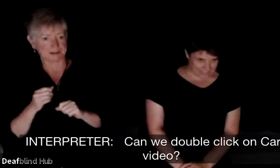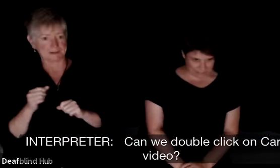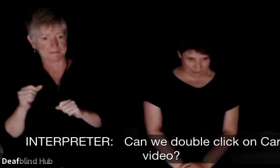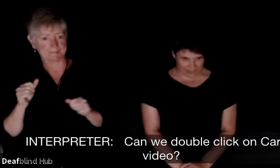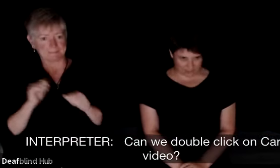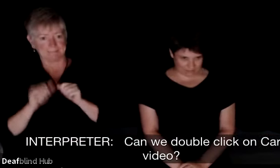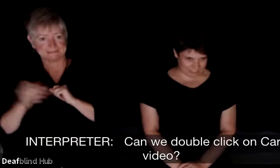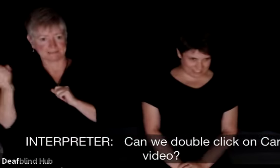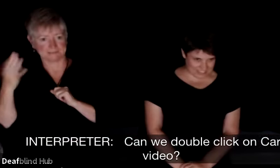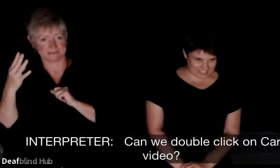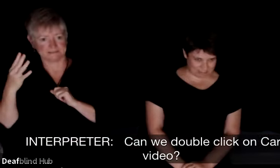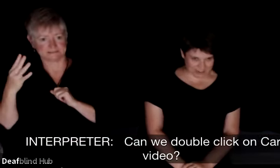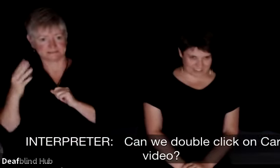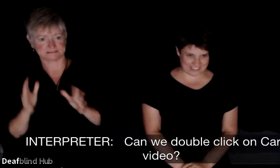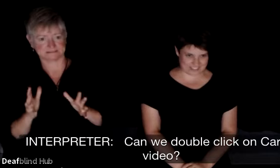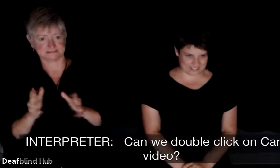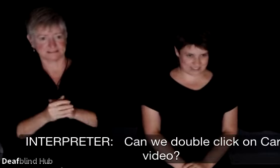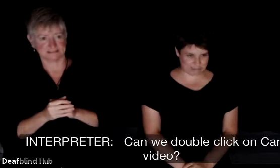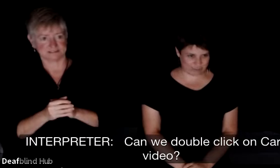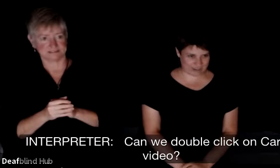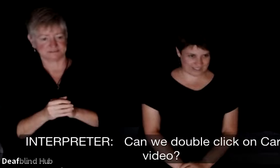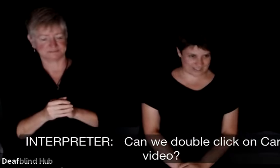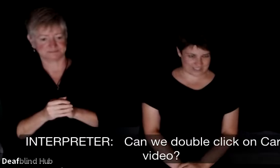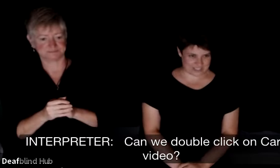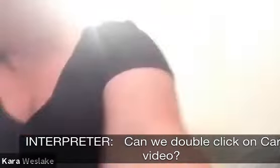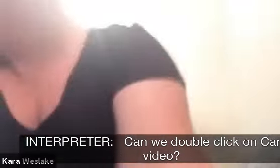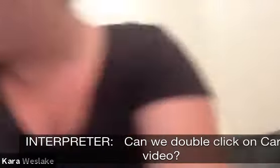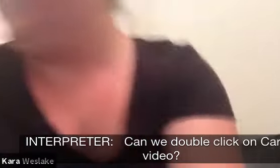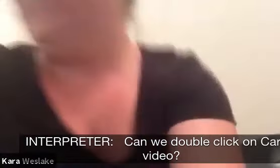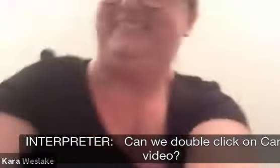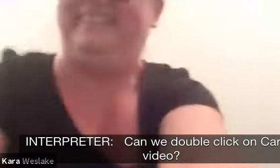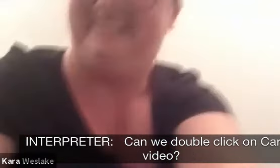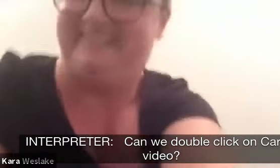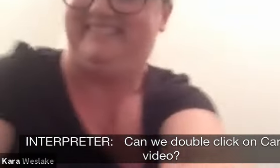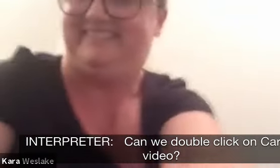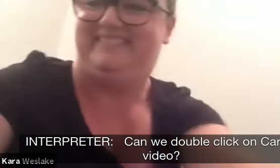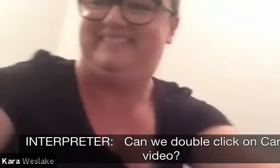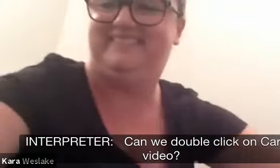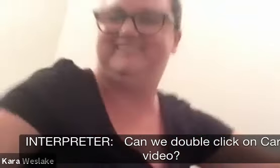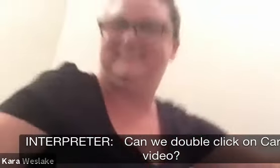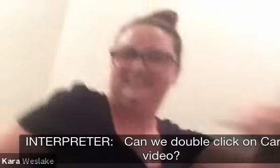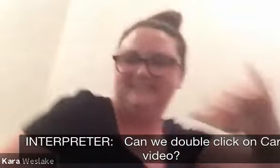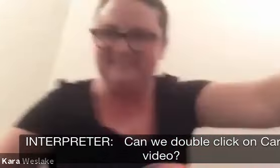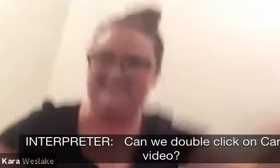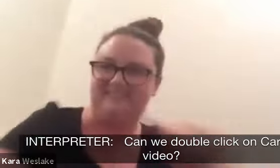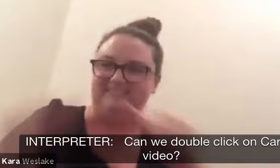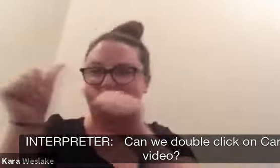Okay, I think that's better. Oh, there's the lights in the background there, so I'll just move my around a little bit.